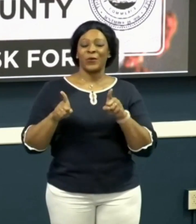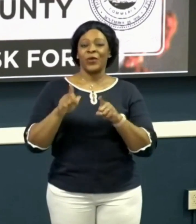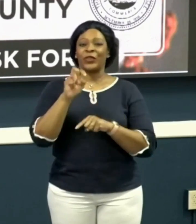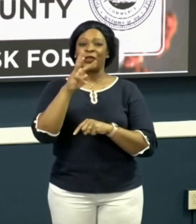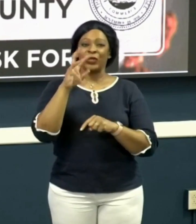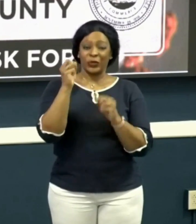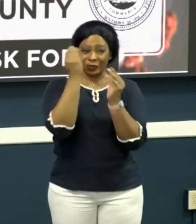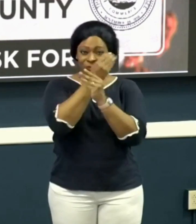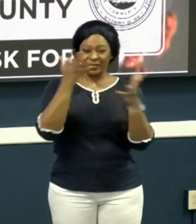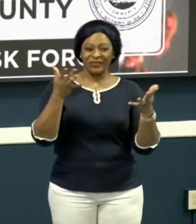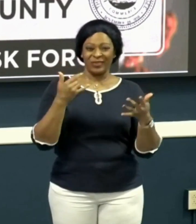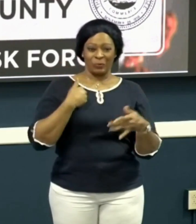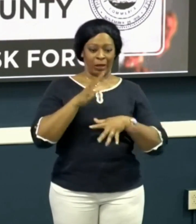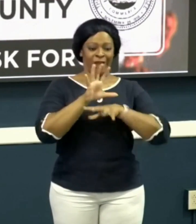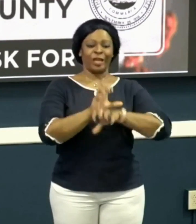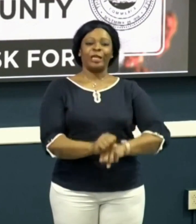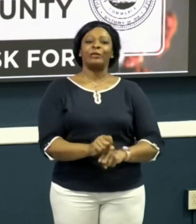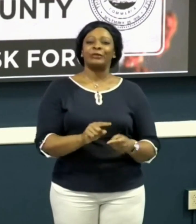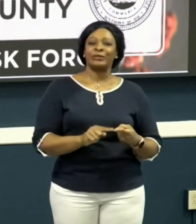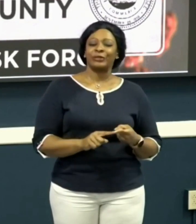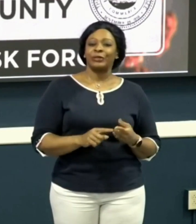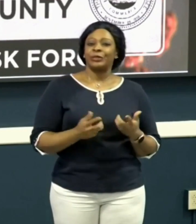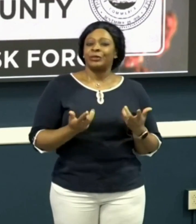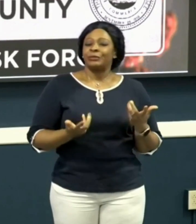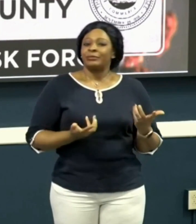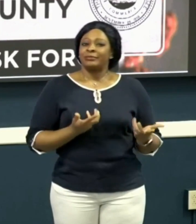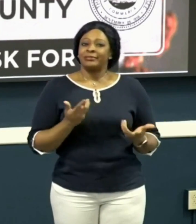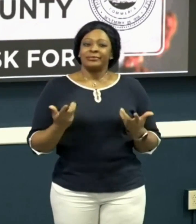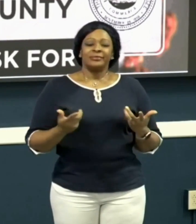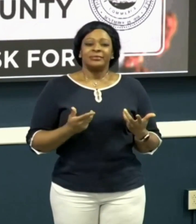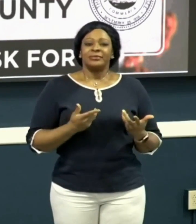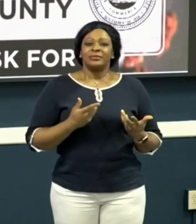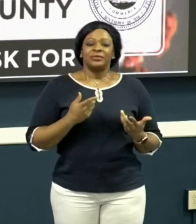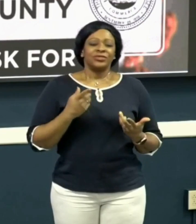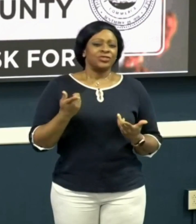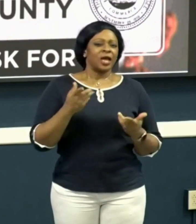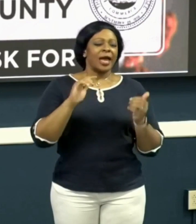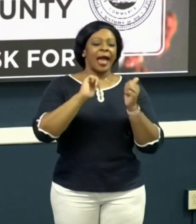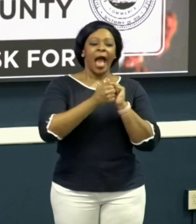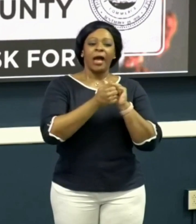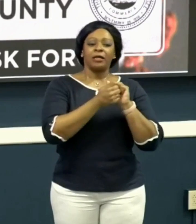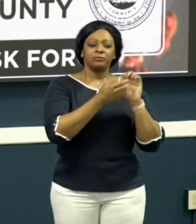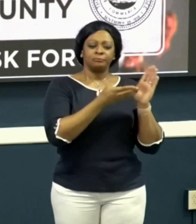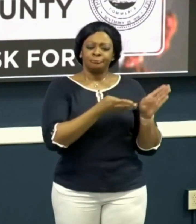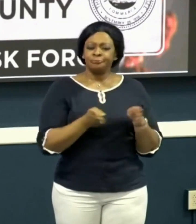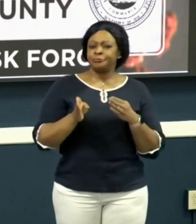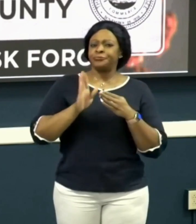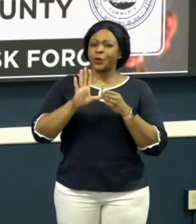used to, where are you guys turning the corner in messaging or